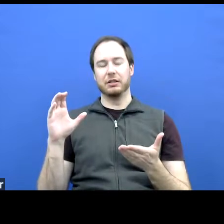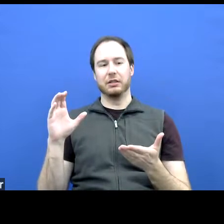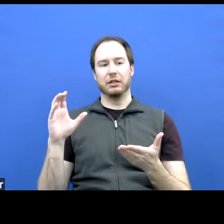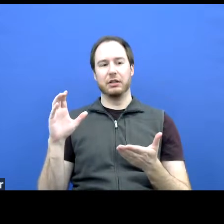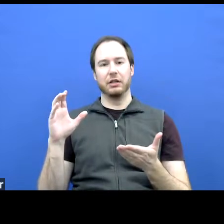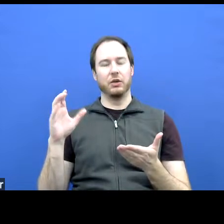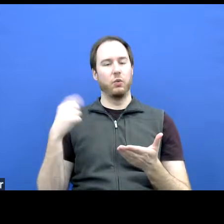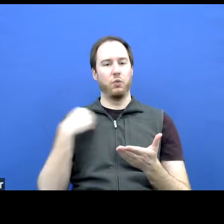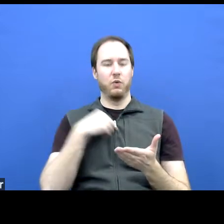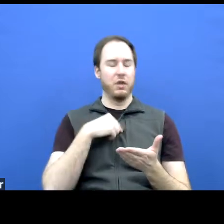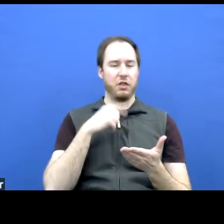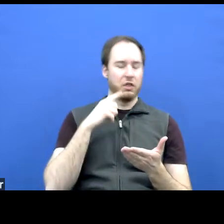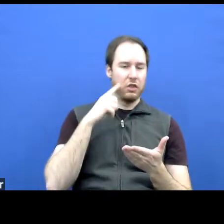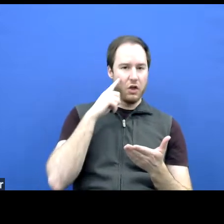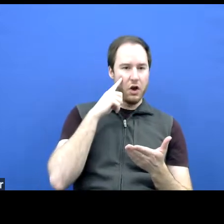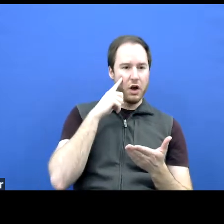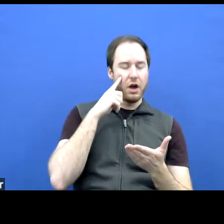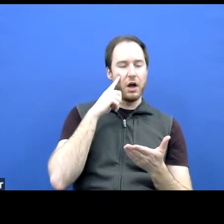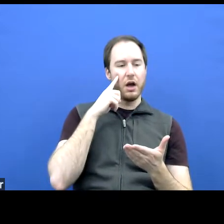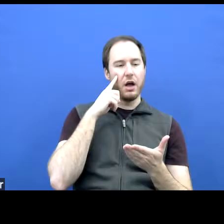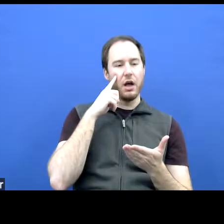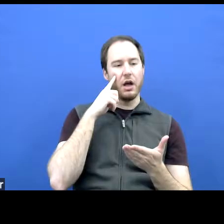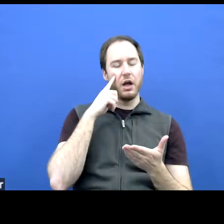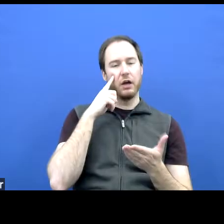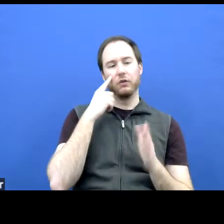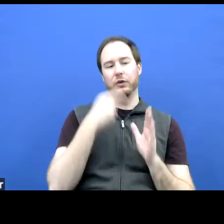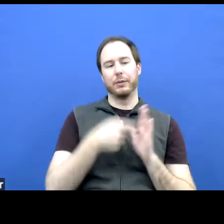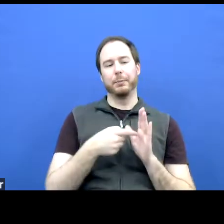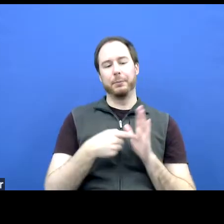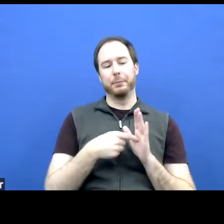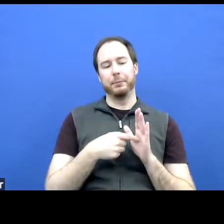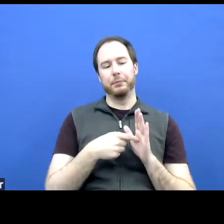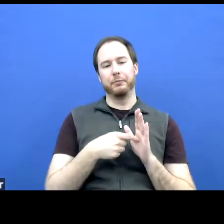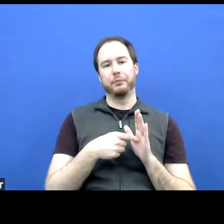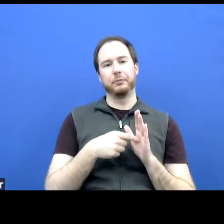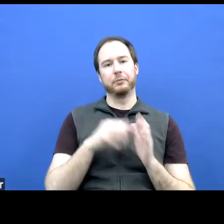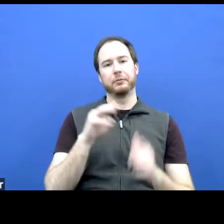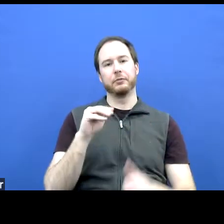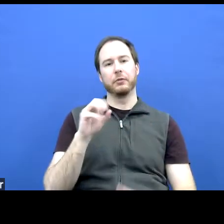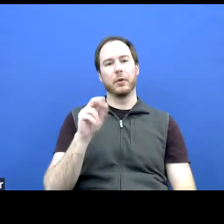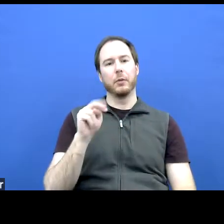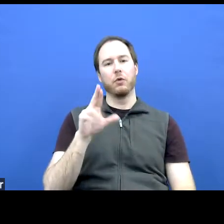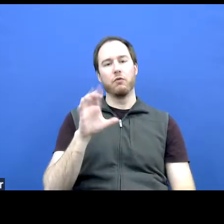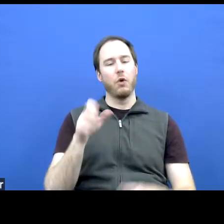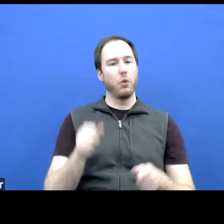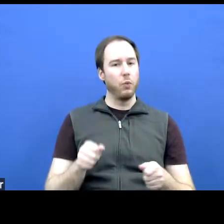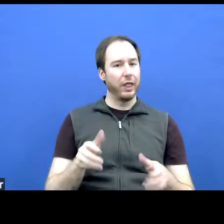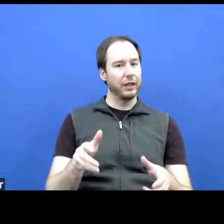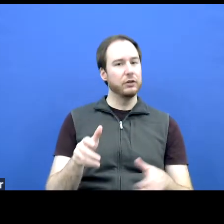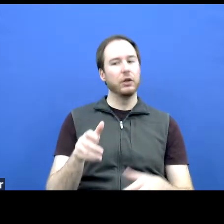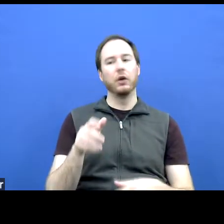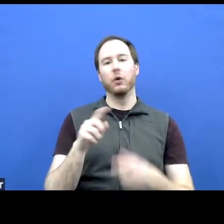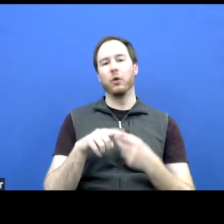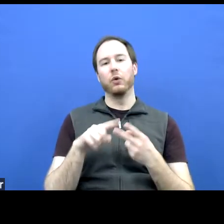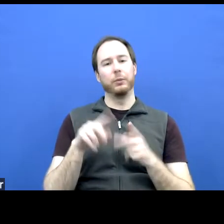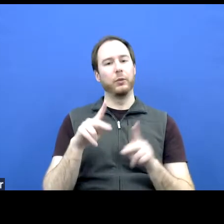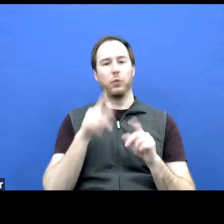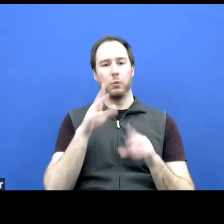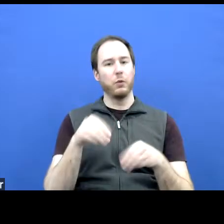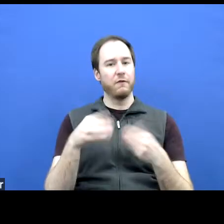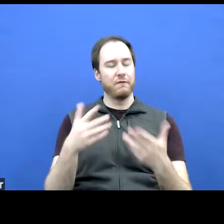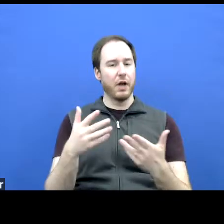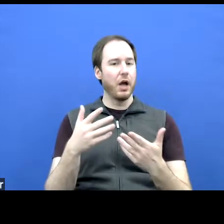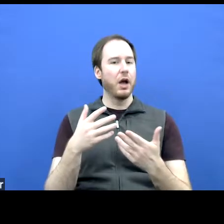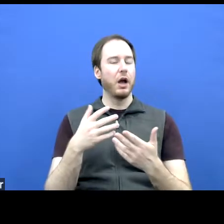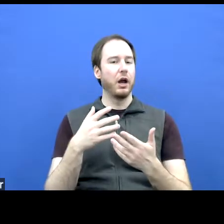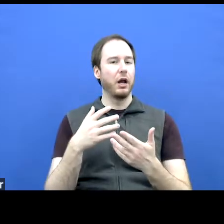that potentially, like Monroe Wheelchair, or folks who provide orthopedic